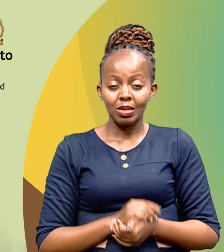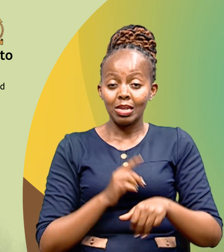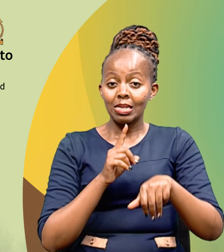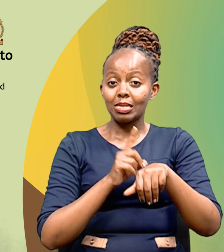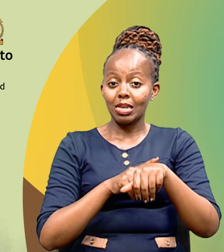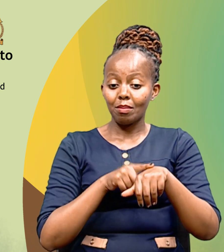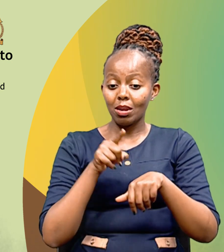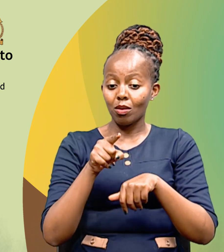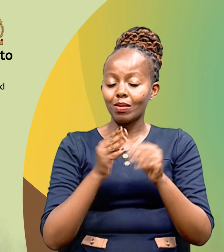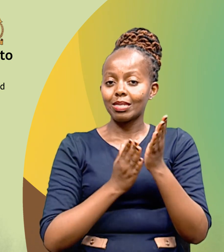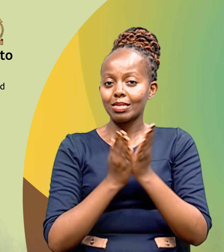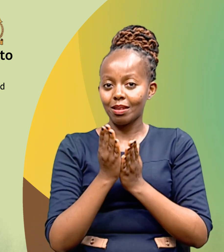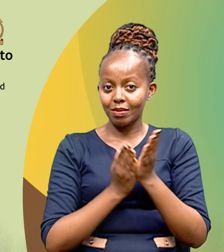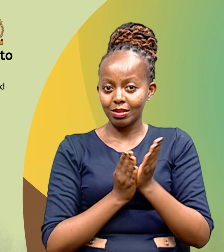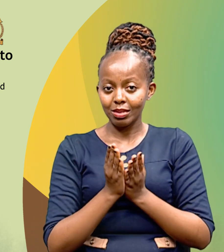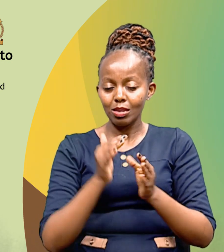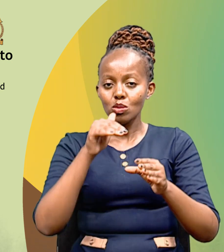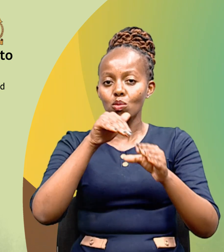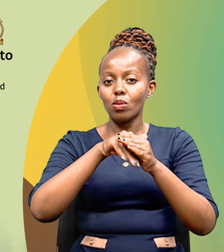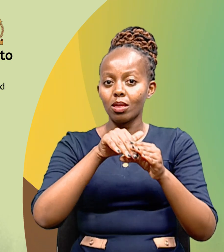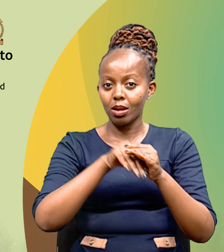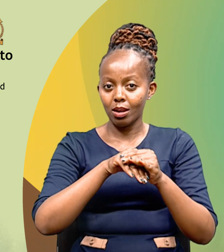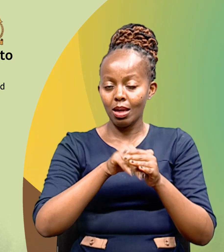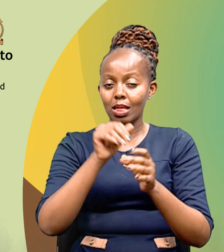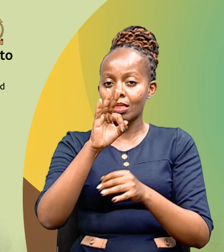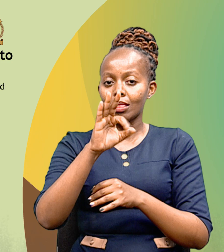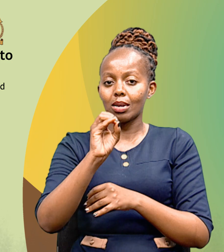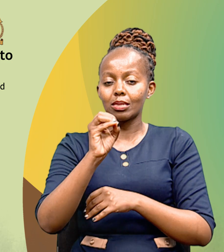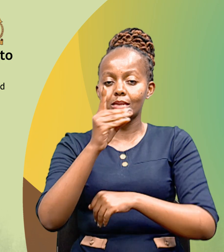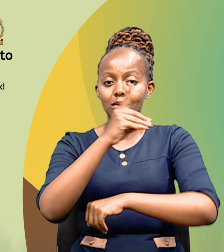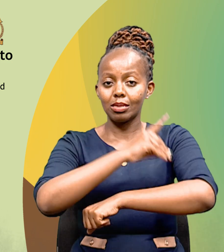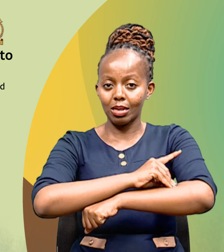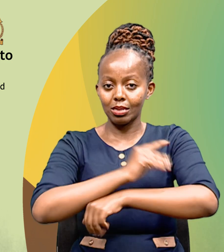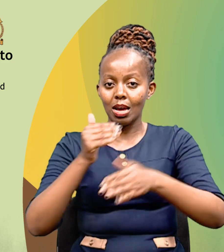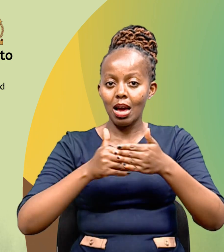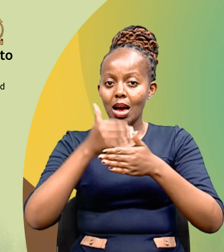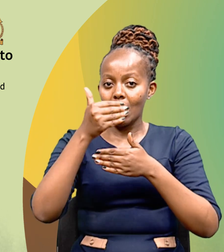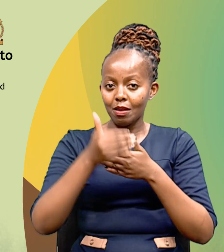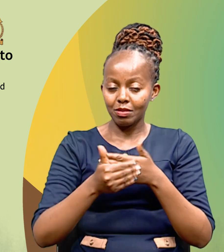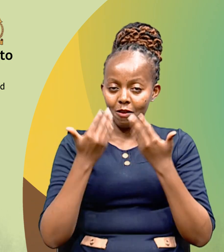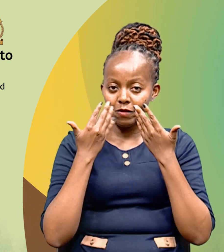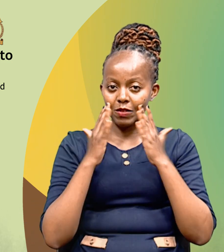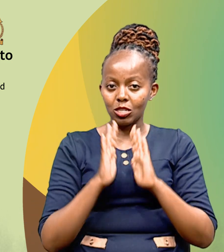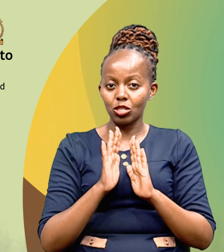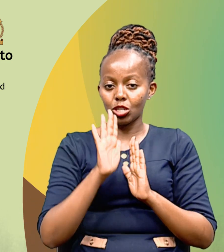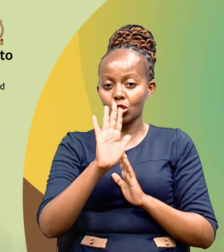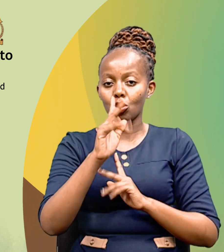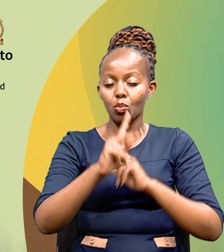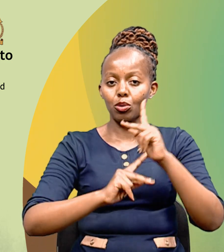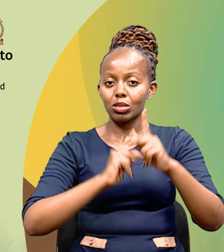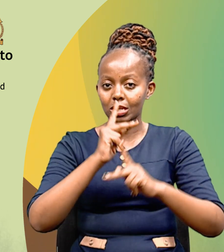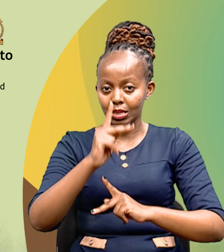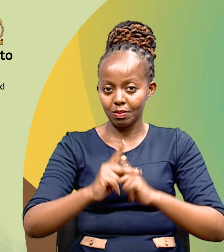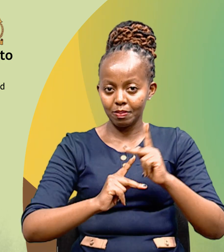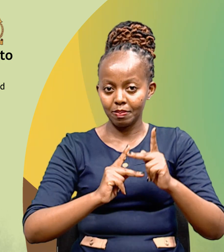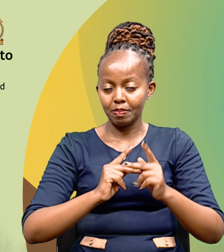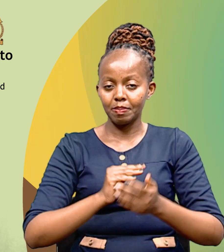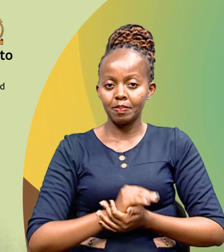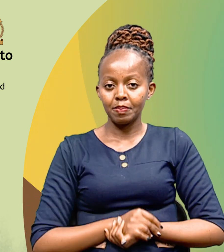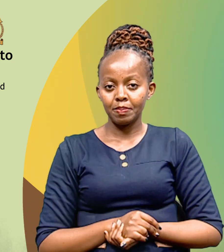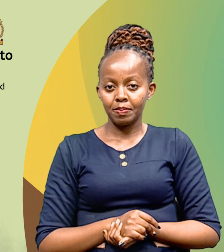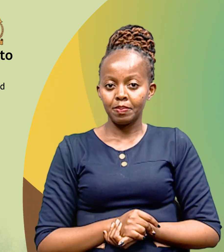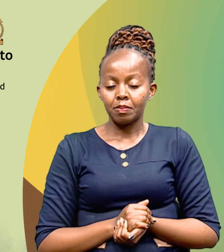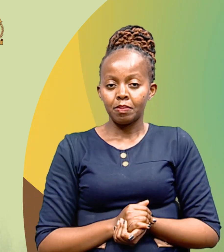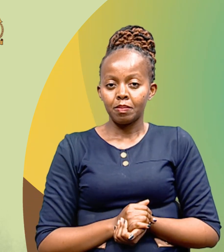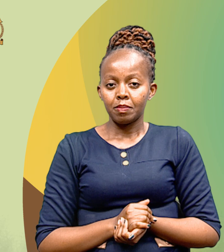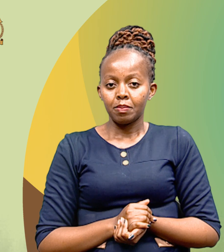Timeline of service is within 30 days after concluding the process.